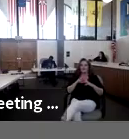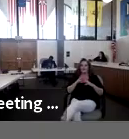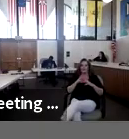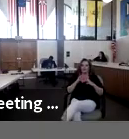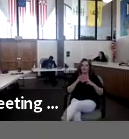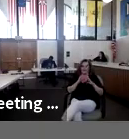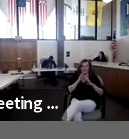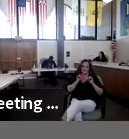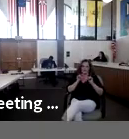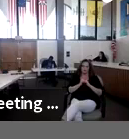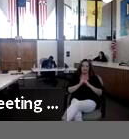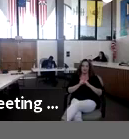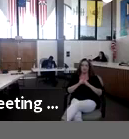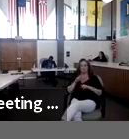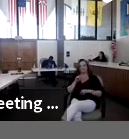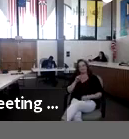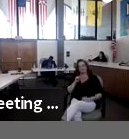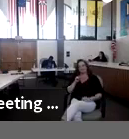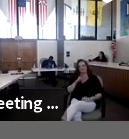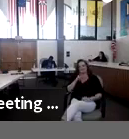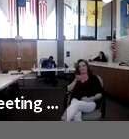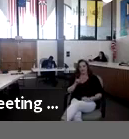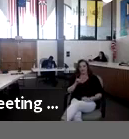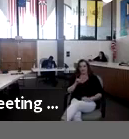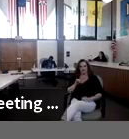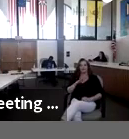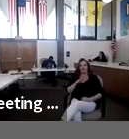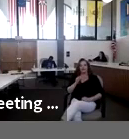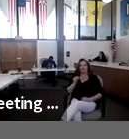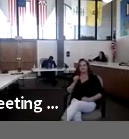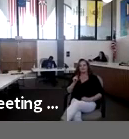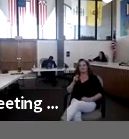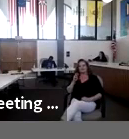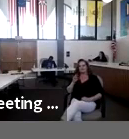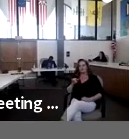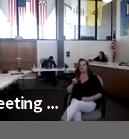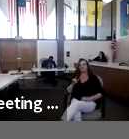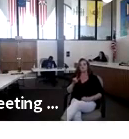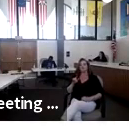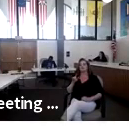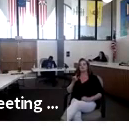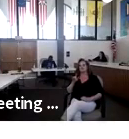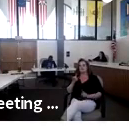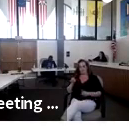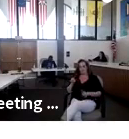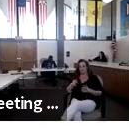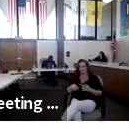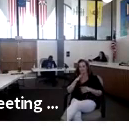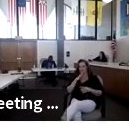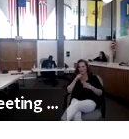Eckwell, and Terry took the matter up with Chief Surinsky